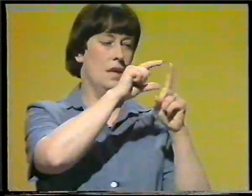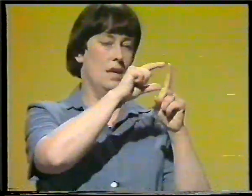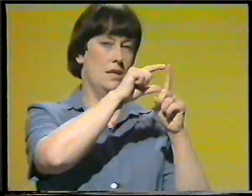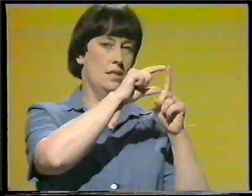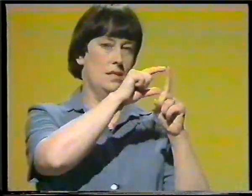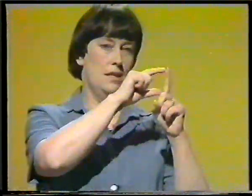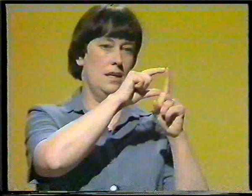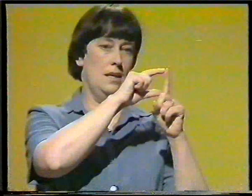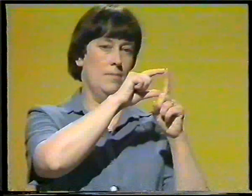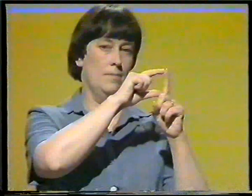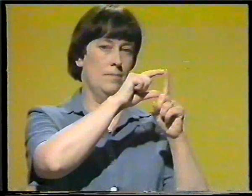D,